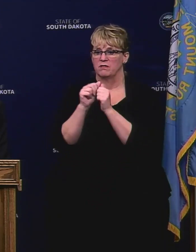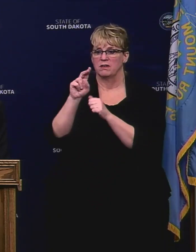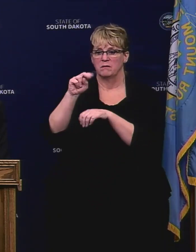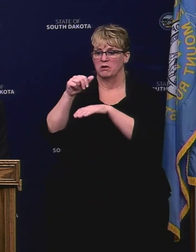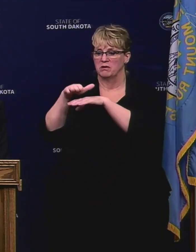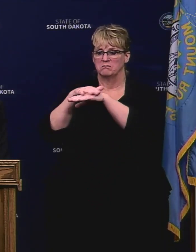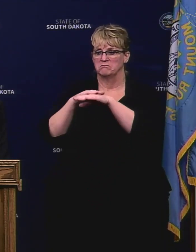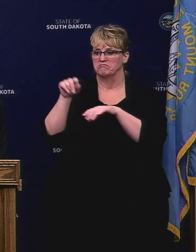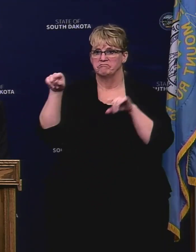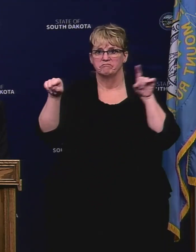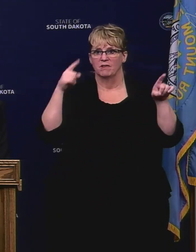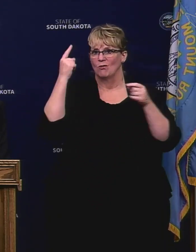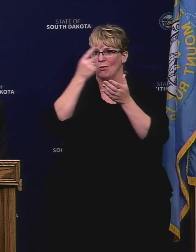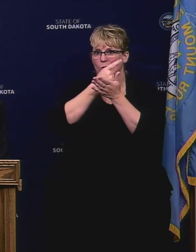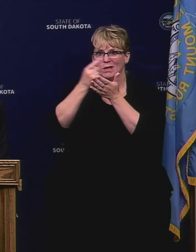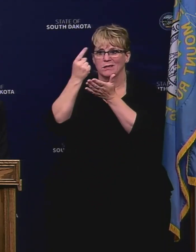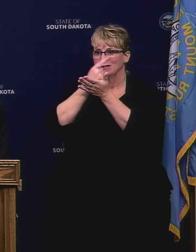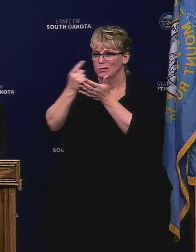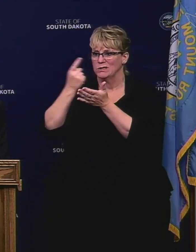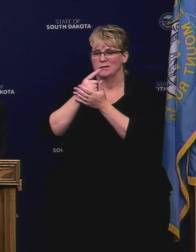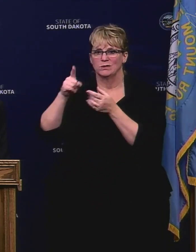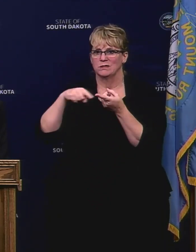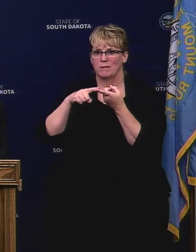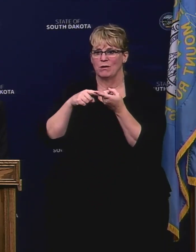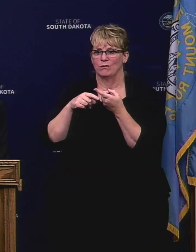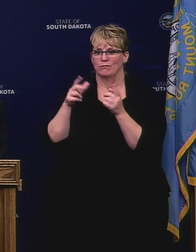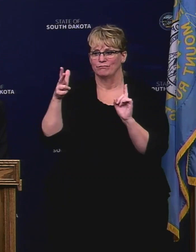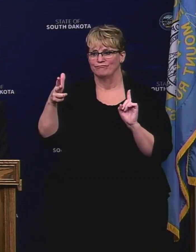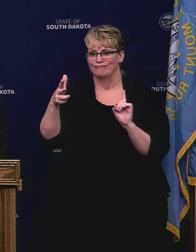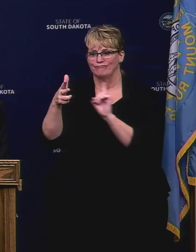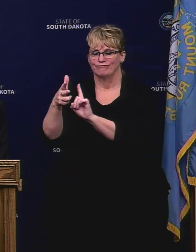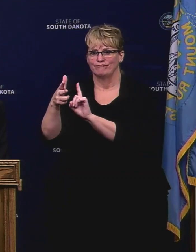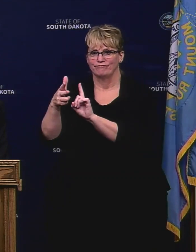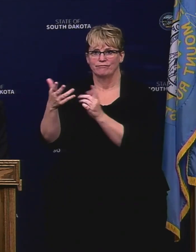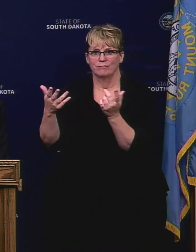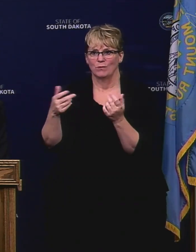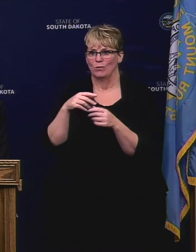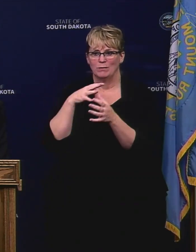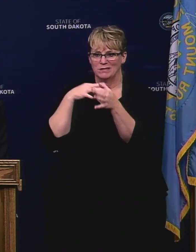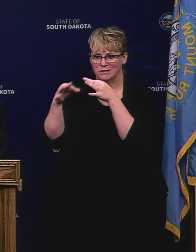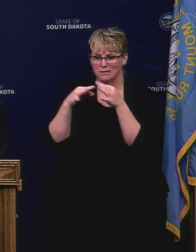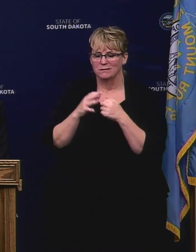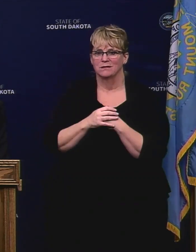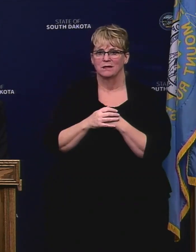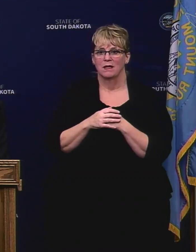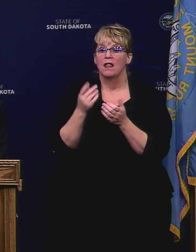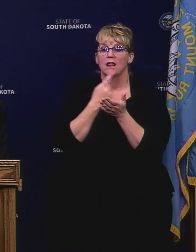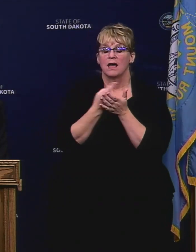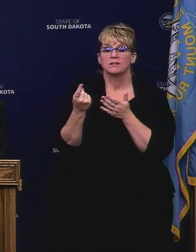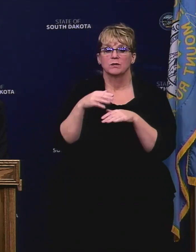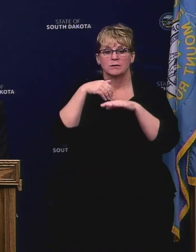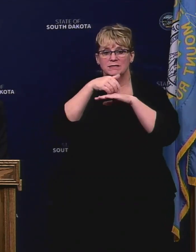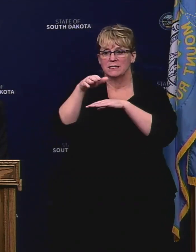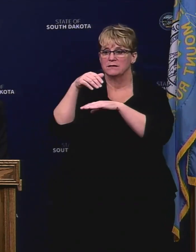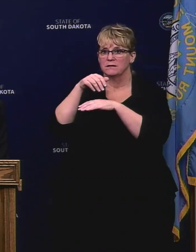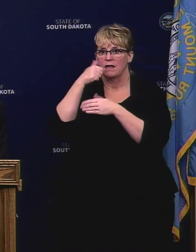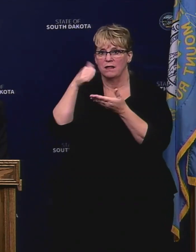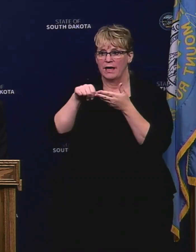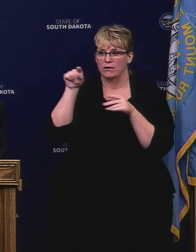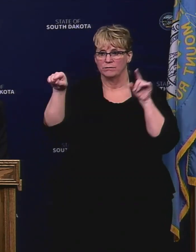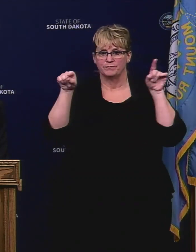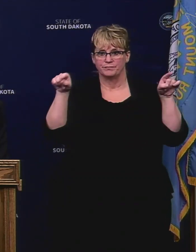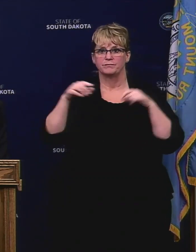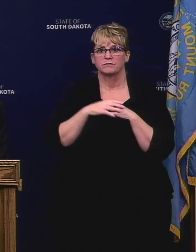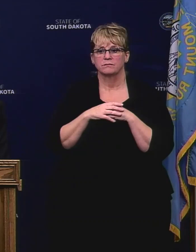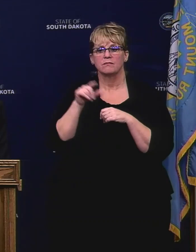for weeks about these checkpoints. Last week, we sent a letter saying that we needed to have them